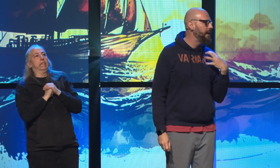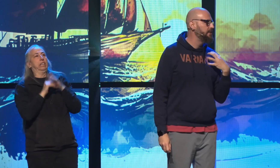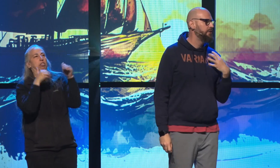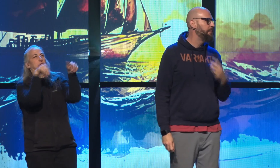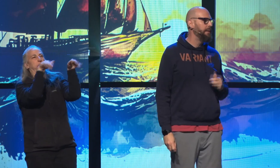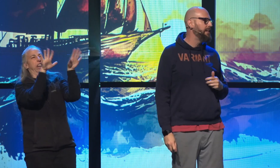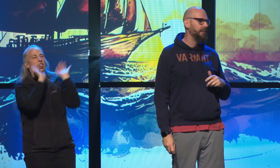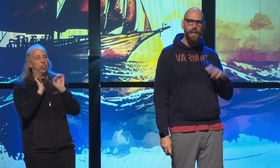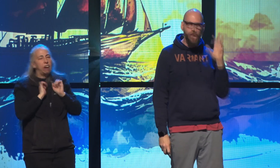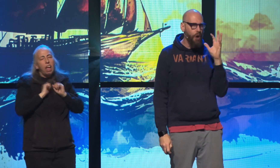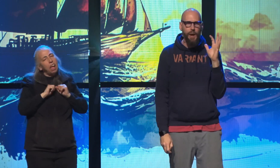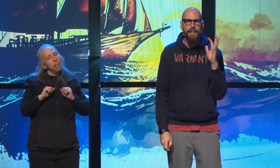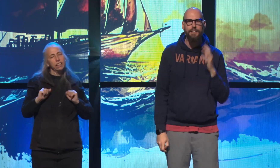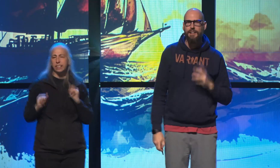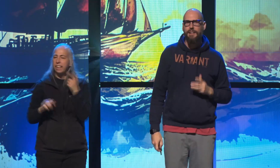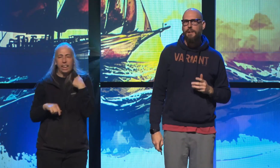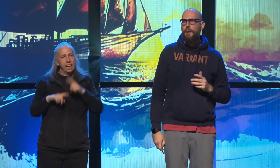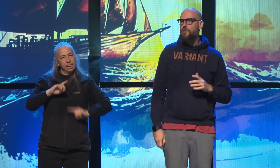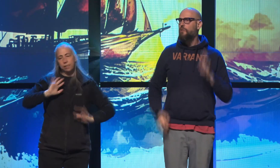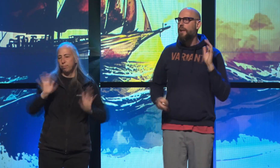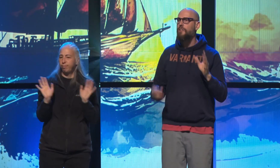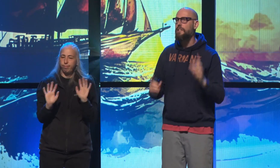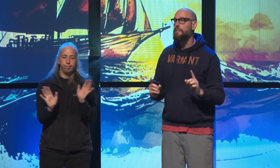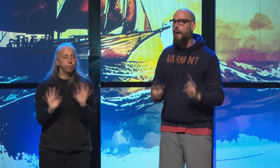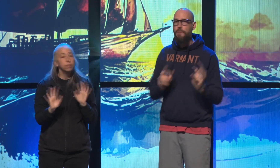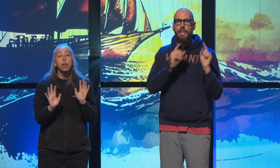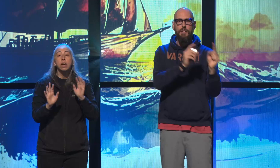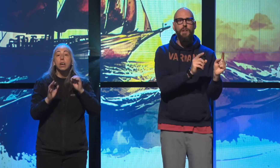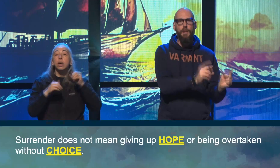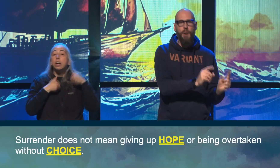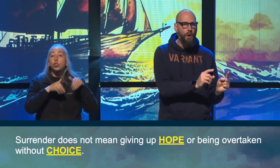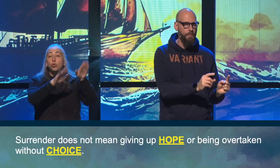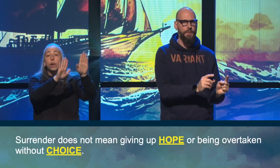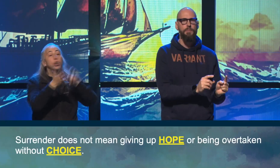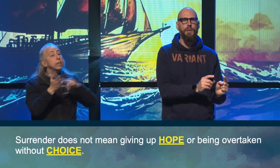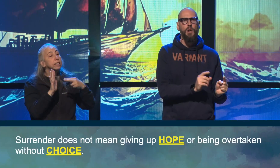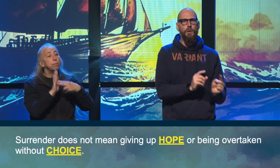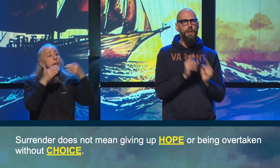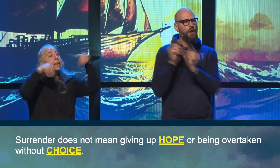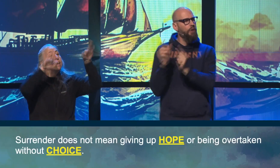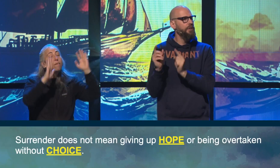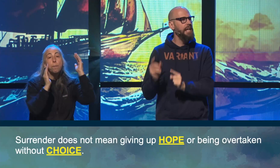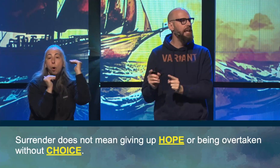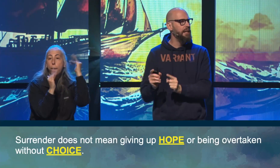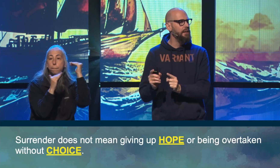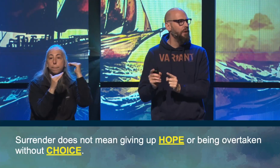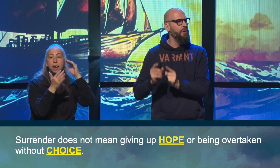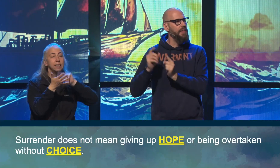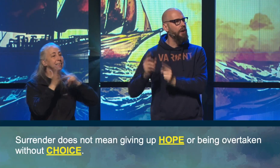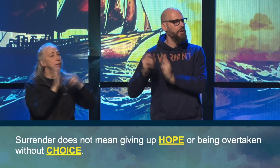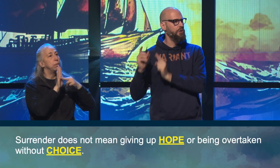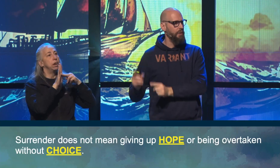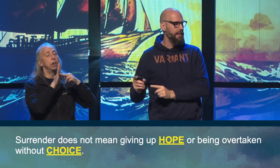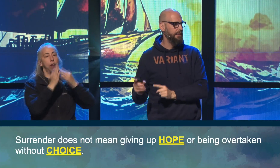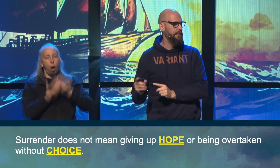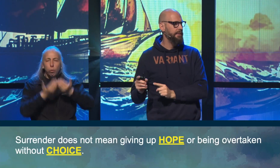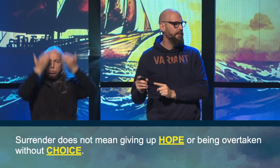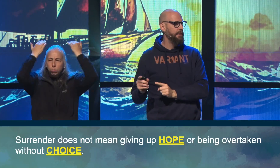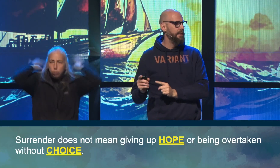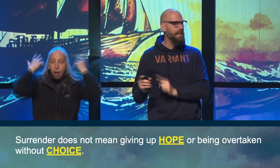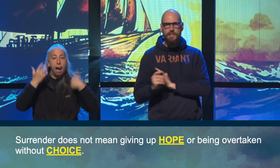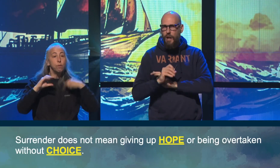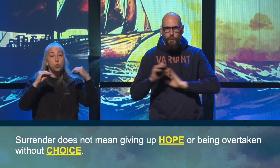cold sweat dripping. You're like, no, wait. Surrender does not mean giving up hope or being overtaken without a